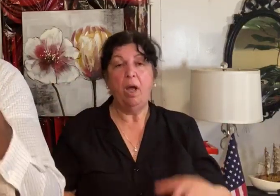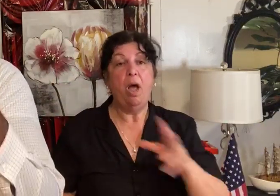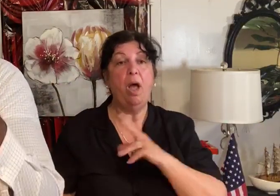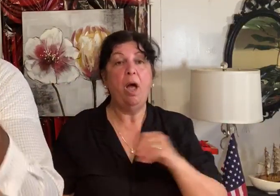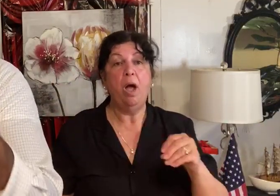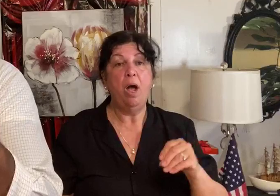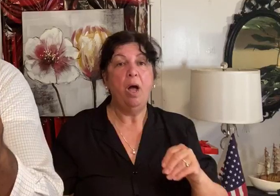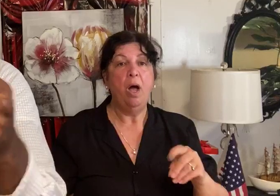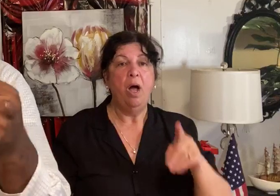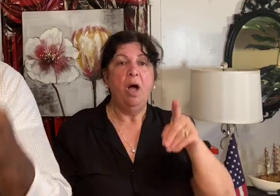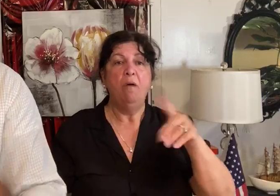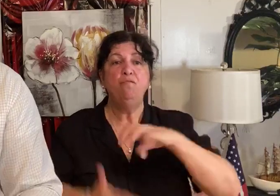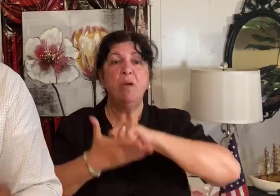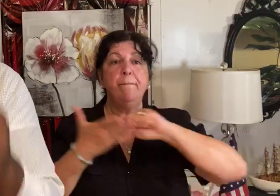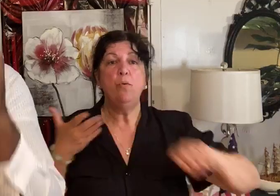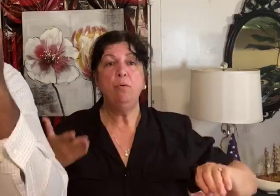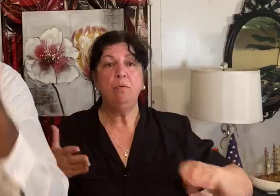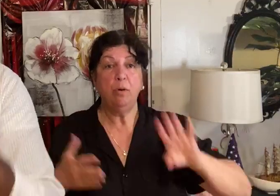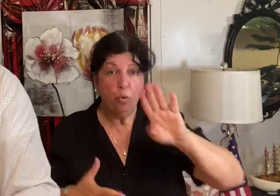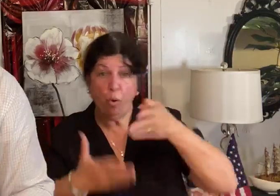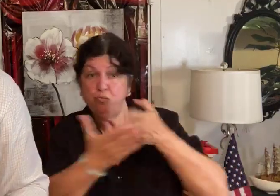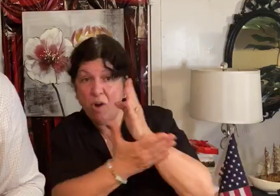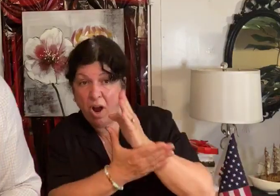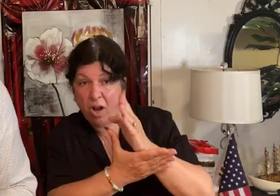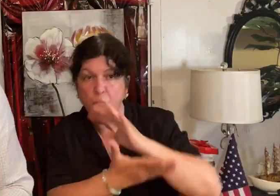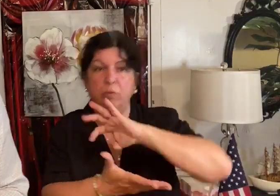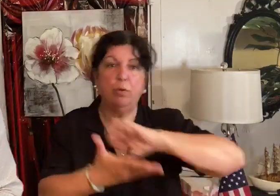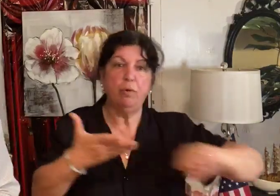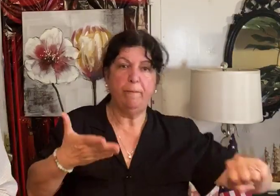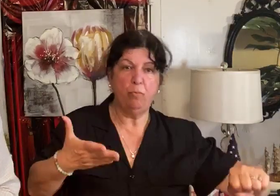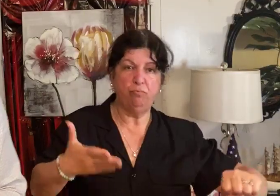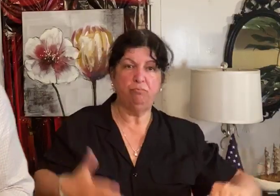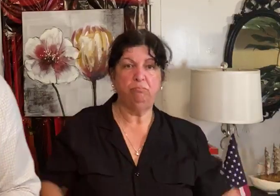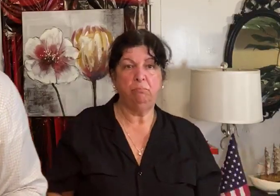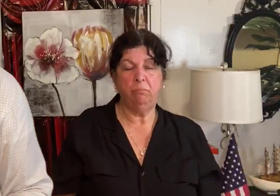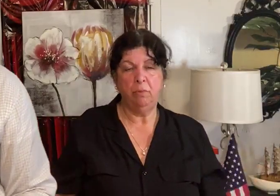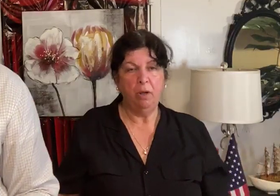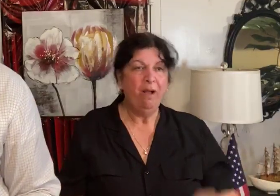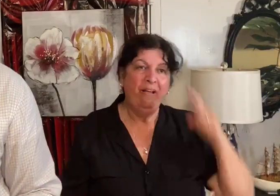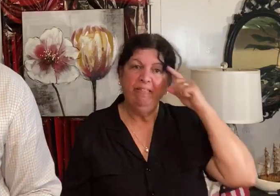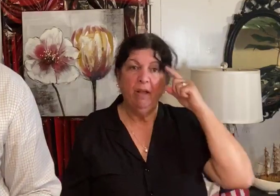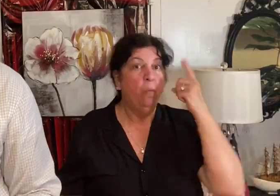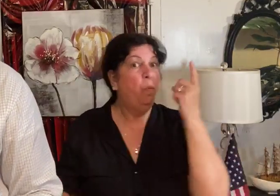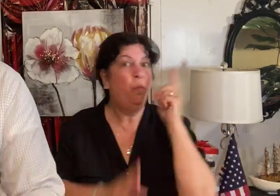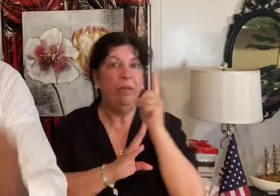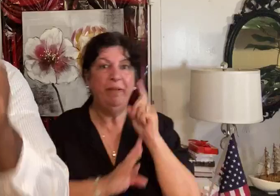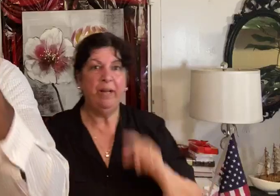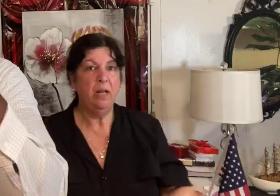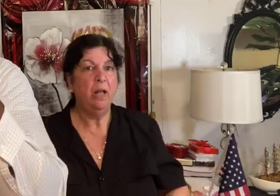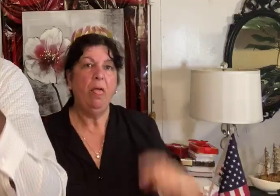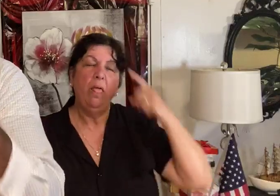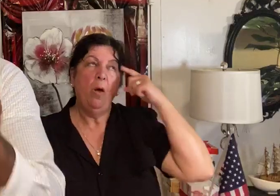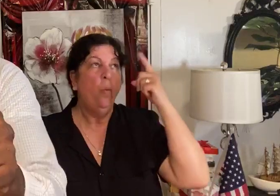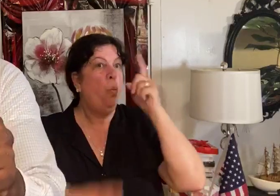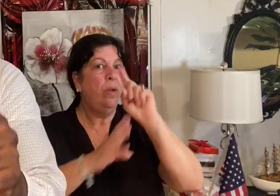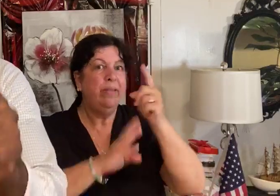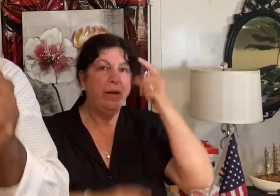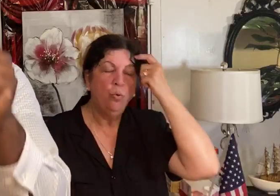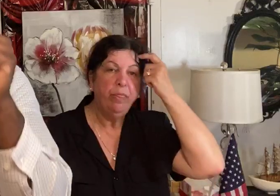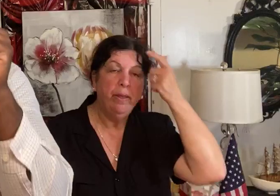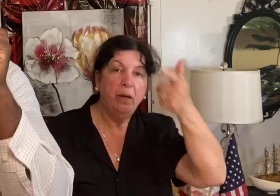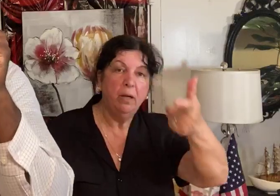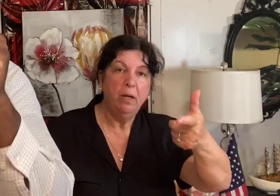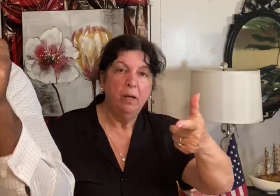to take away yours and my right to freely worship our God. Don't think for one second Don't think for one